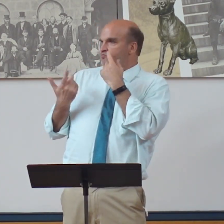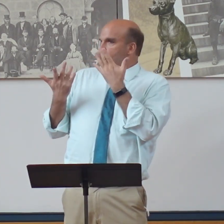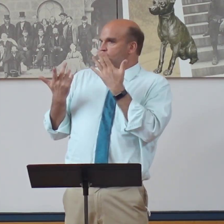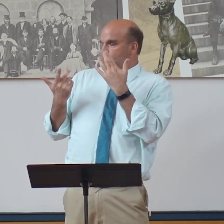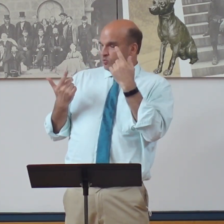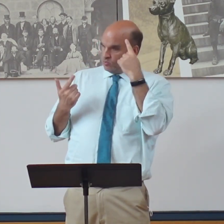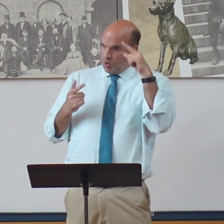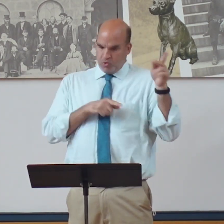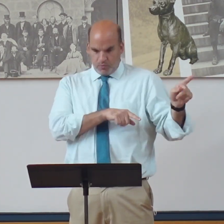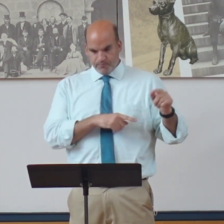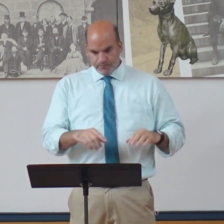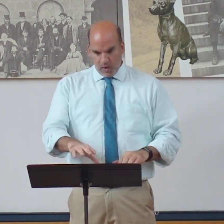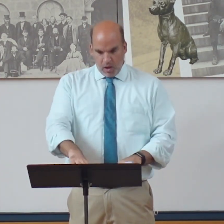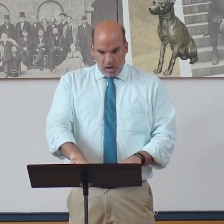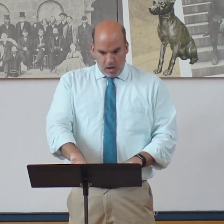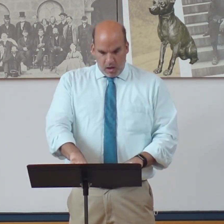My mom wanted to say to Nancy,